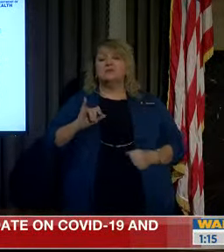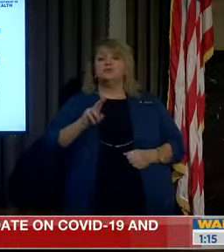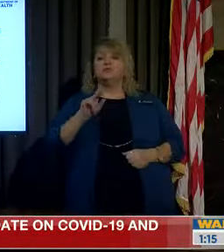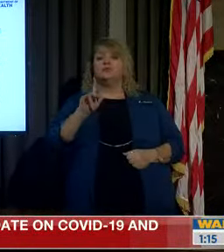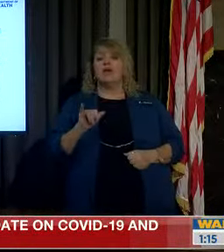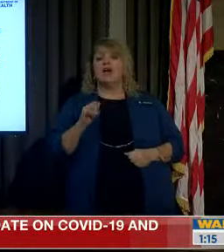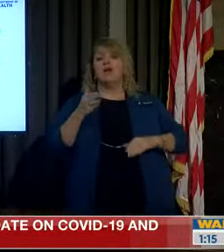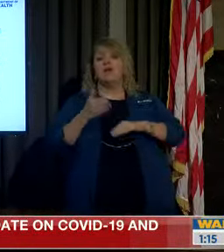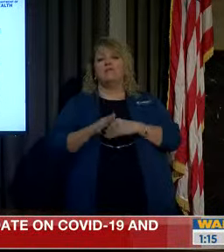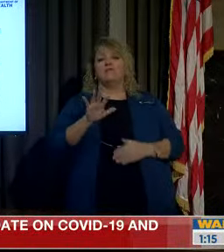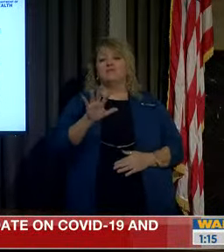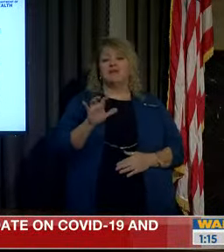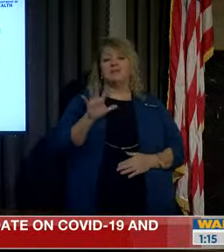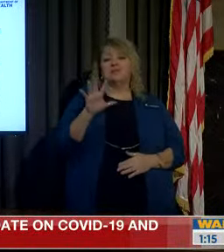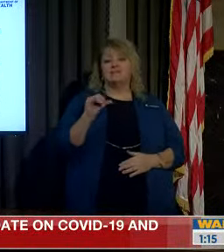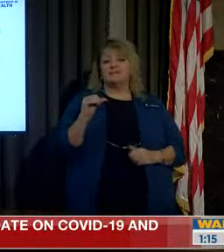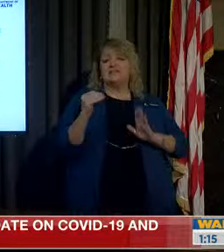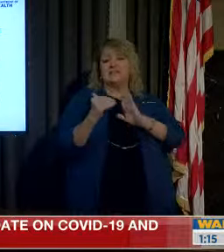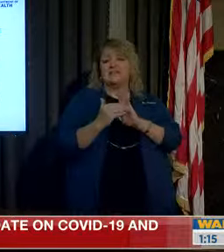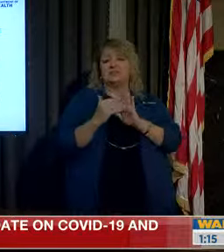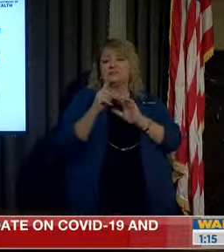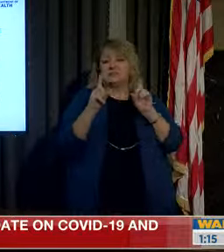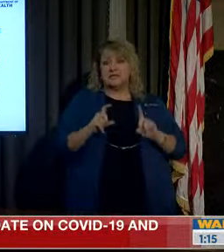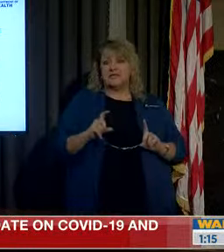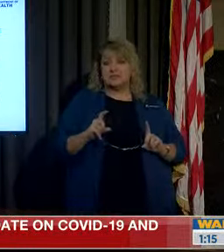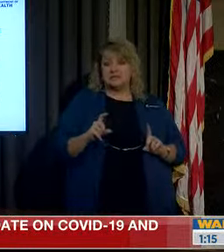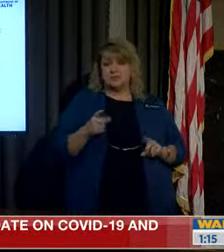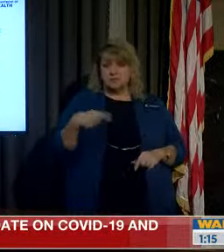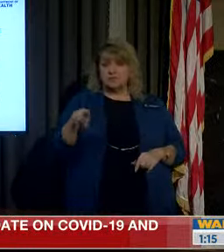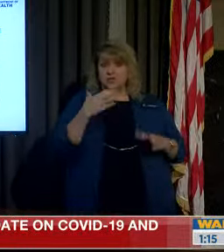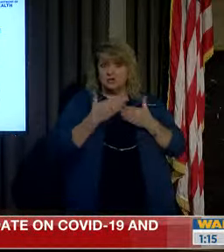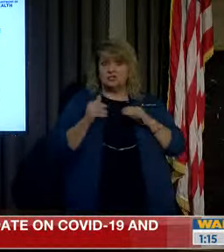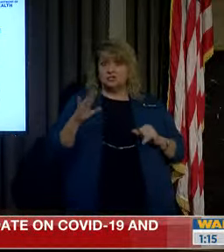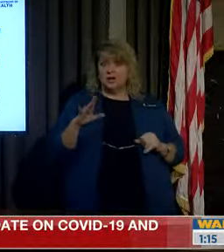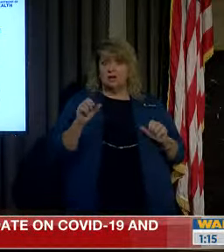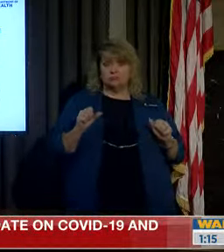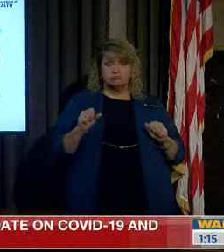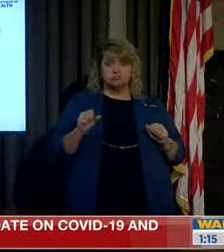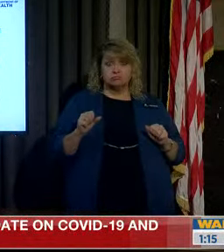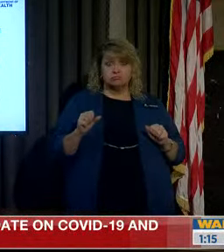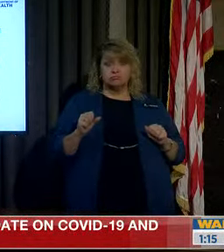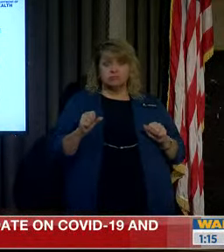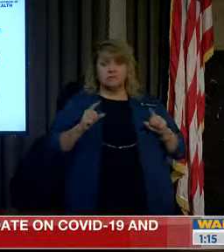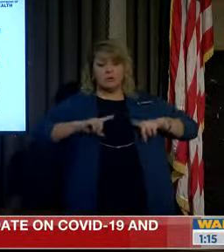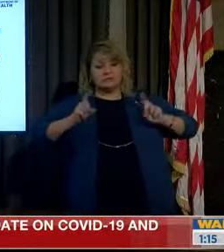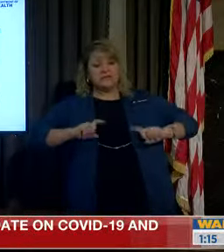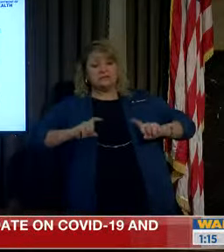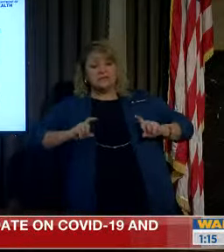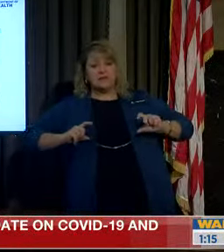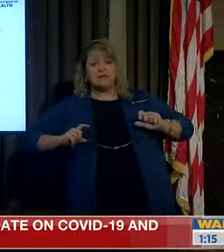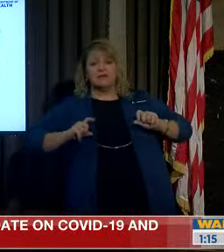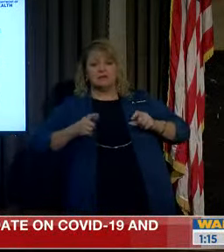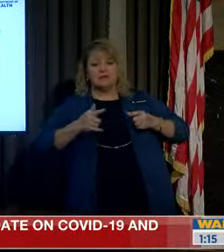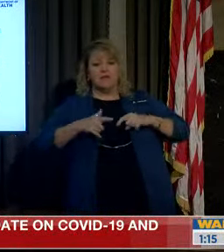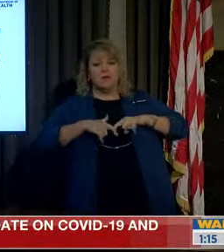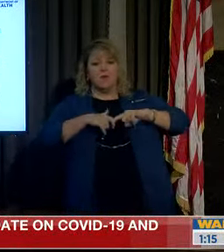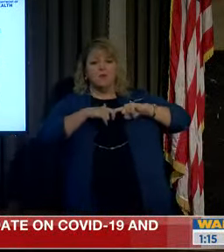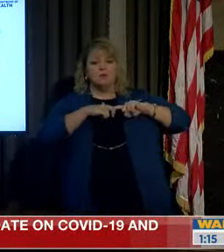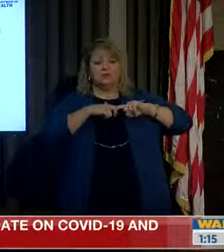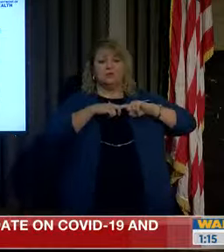over 550,000 tests. So we've done a good job recouping the testing volume that we lost because of